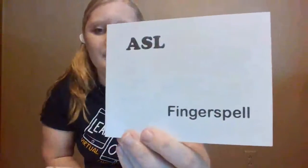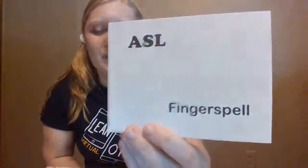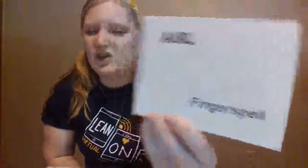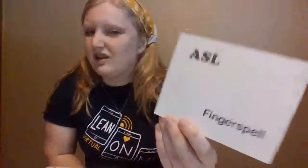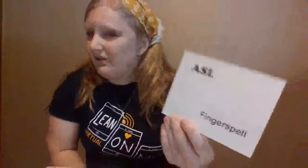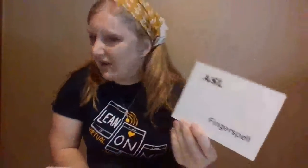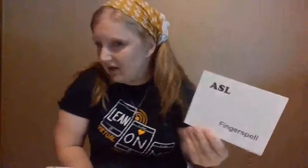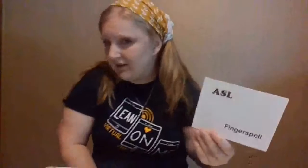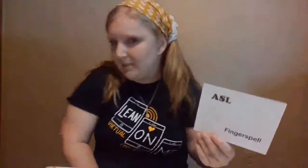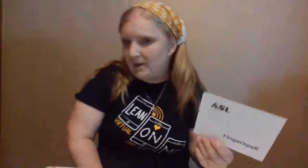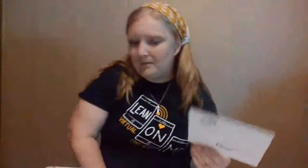So it's just finger spelled.